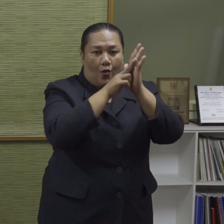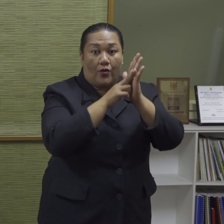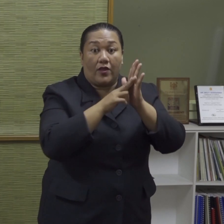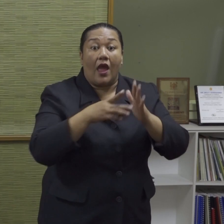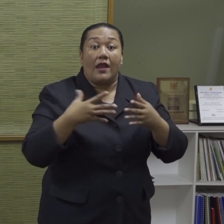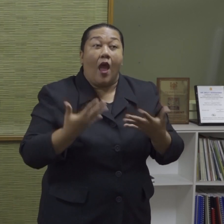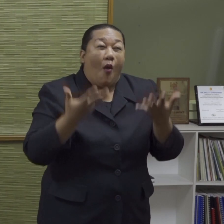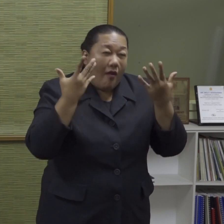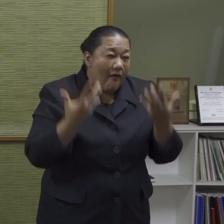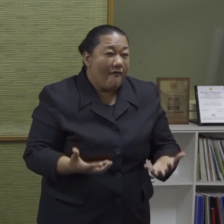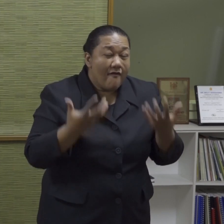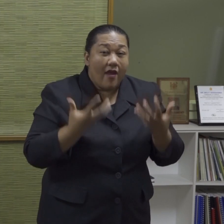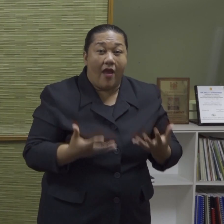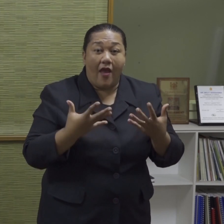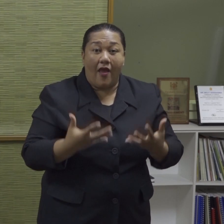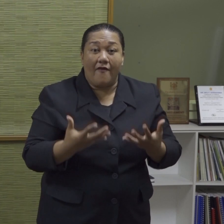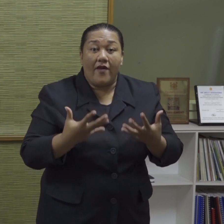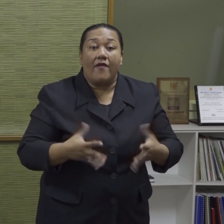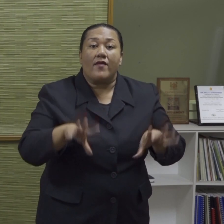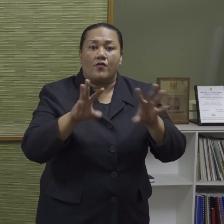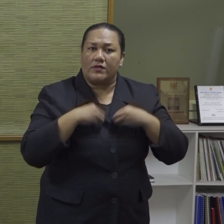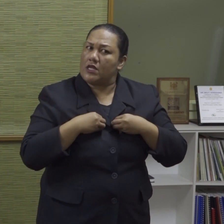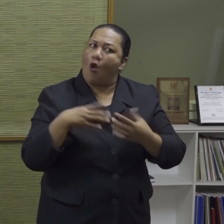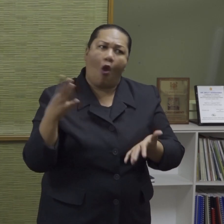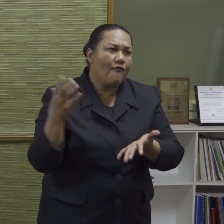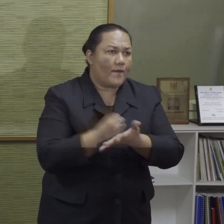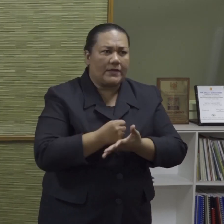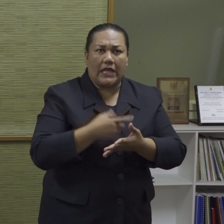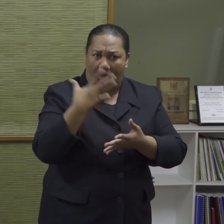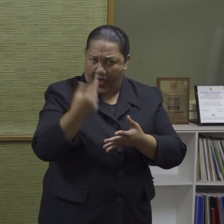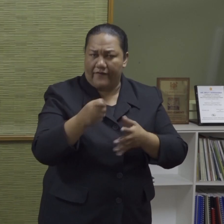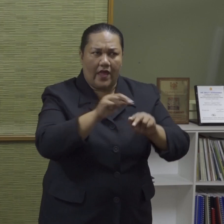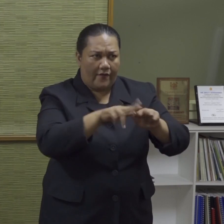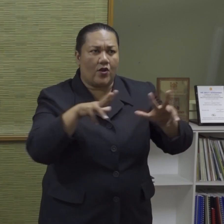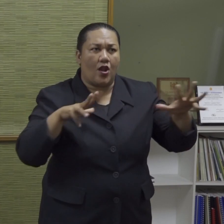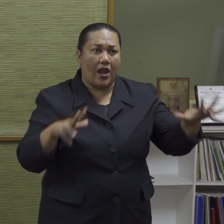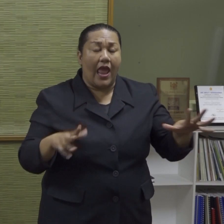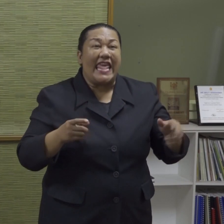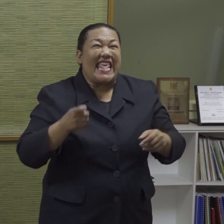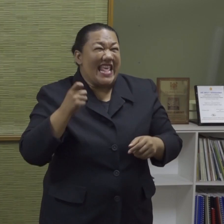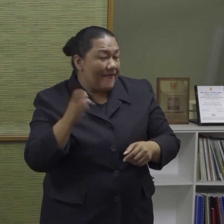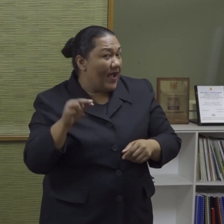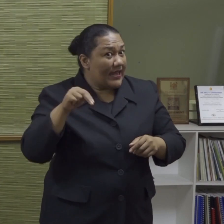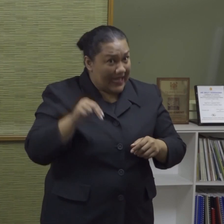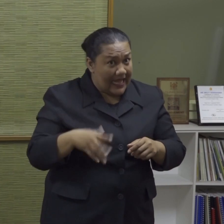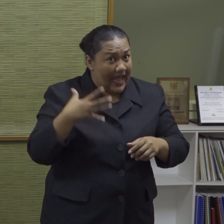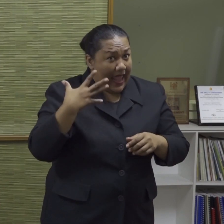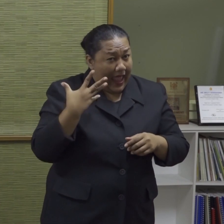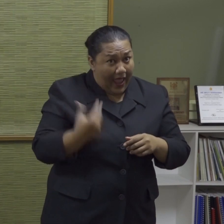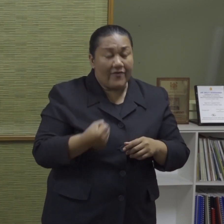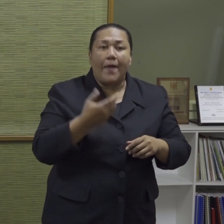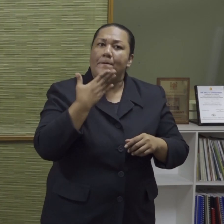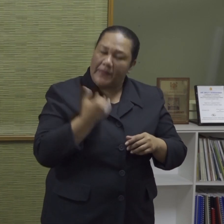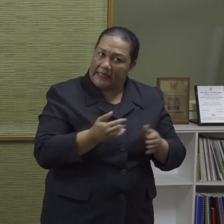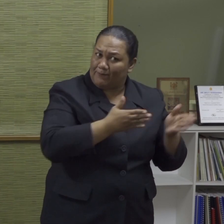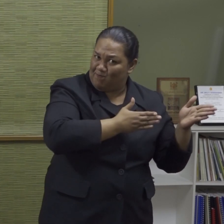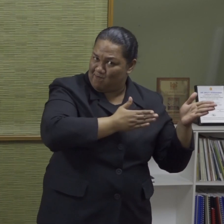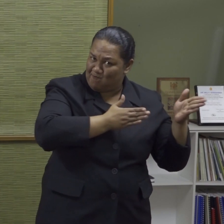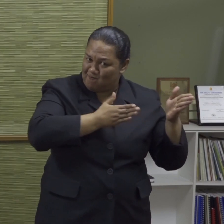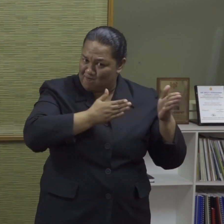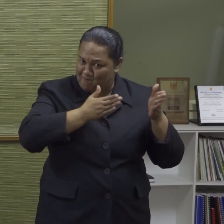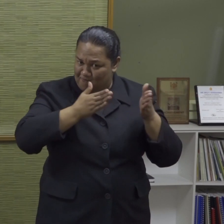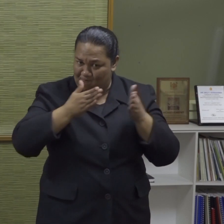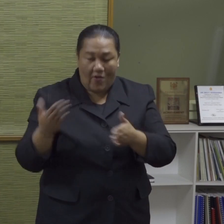rain causing floods in low-lying areas across Vanuatu. Should the need arise, please move now to your